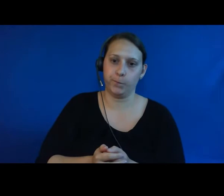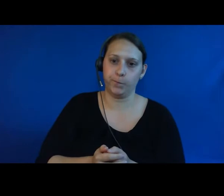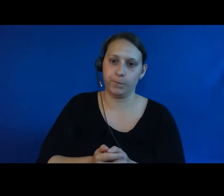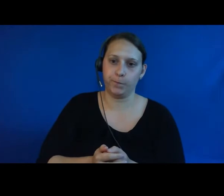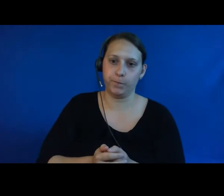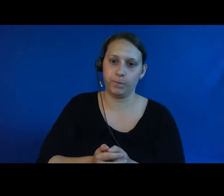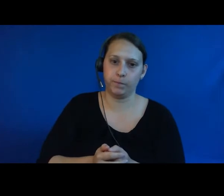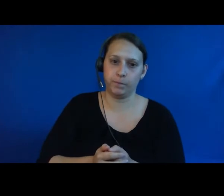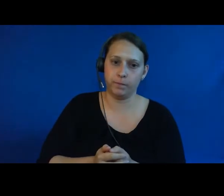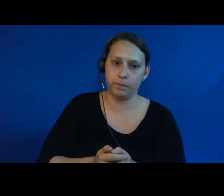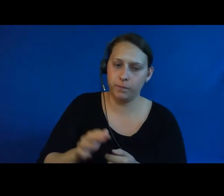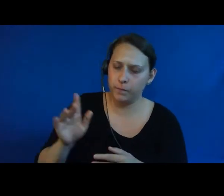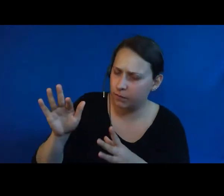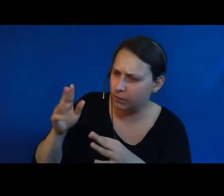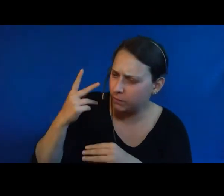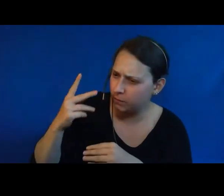So do I need to read the question?